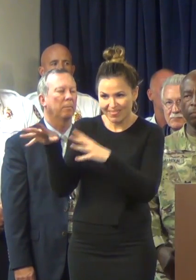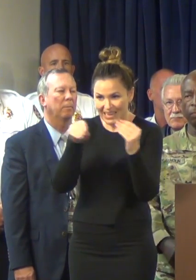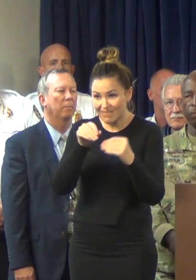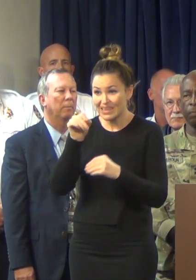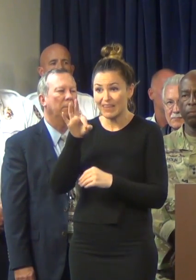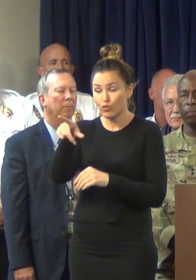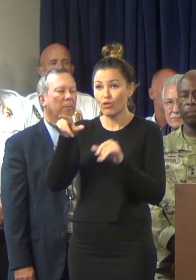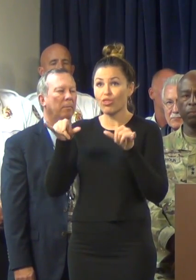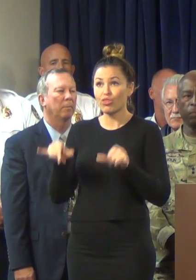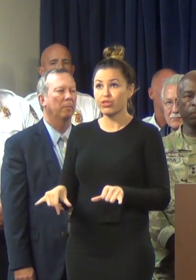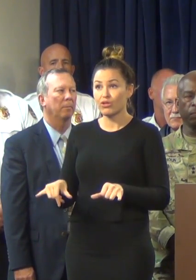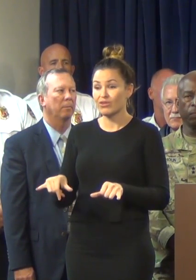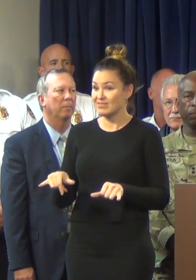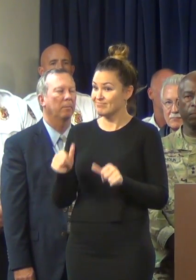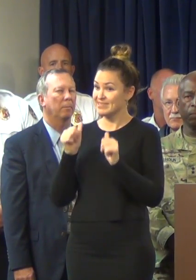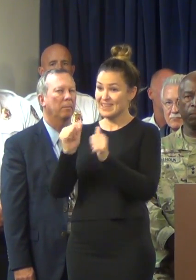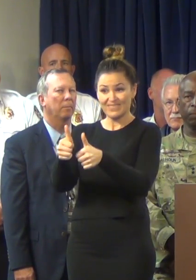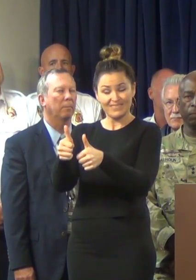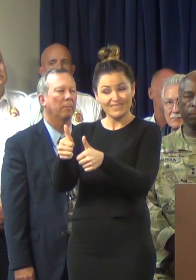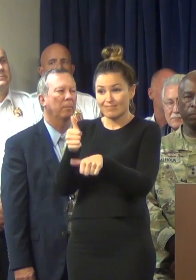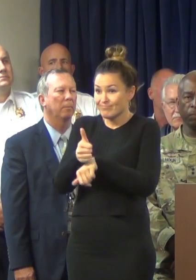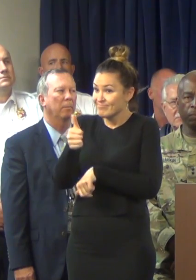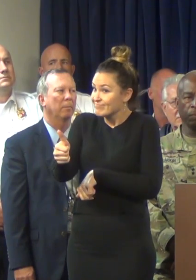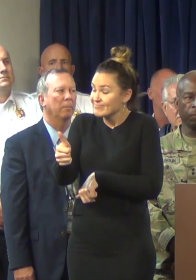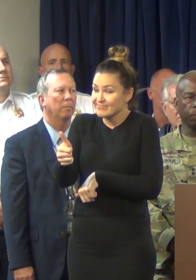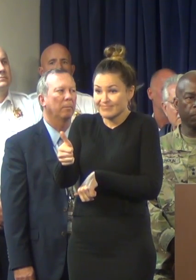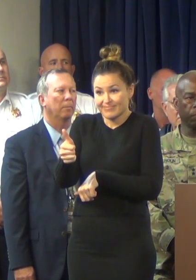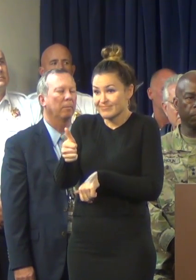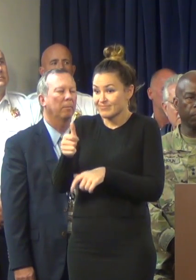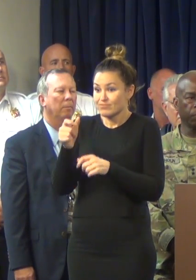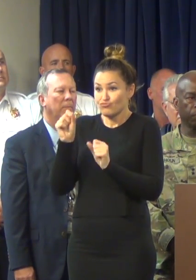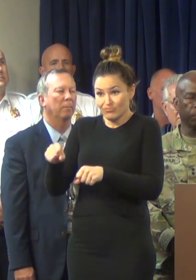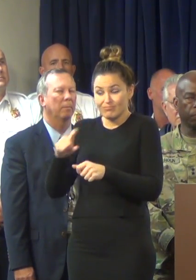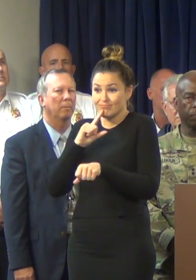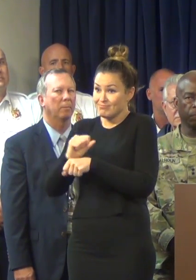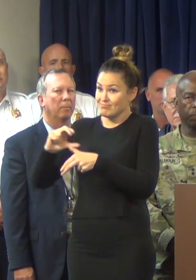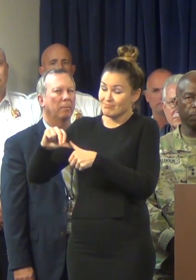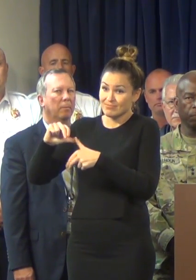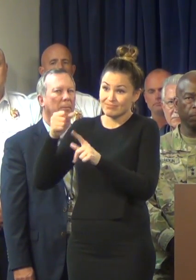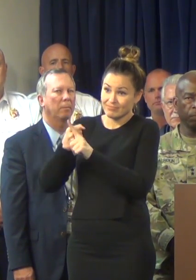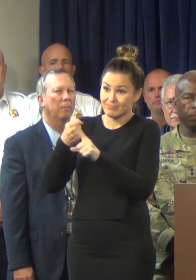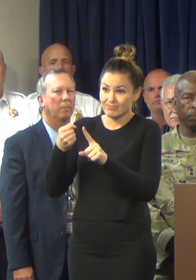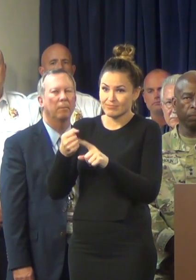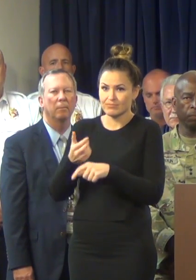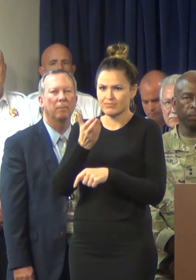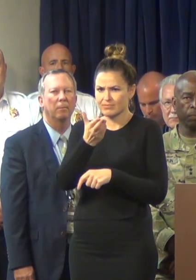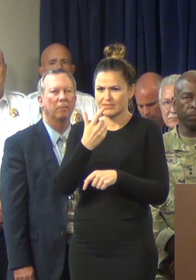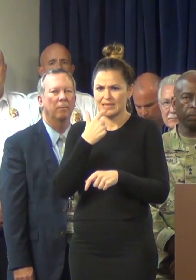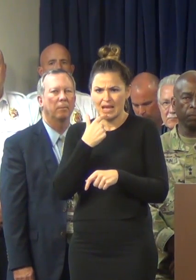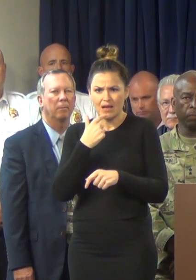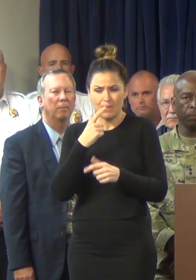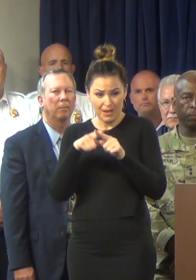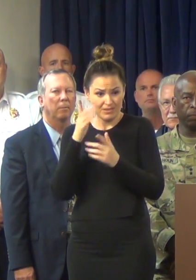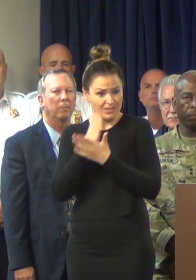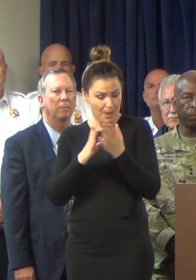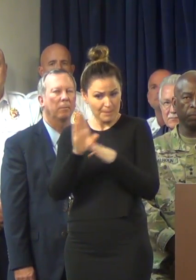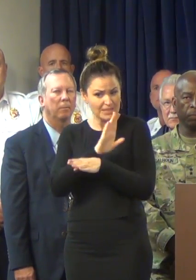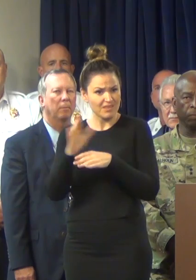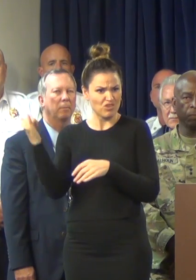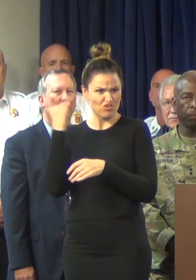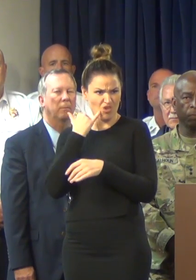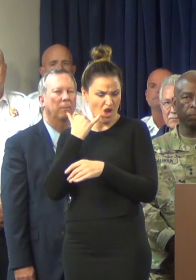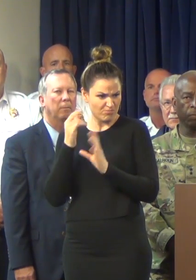you do not leave, you will be on your own under potential catastrophic conditions. And Mayor, I'm not arguing that point, but some businesses have